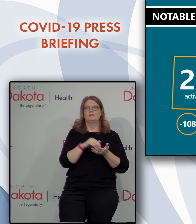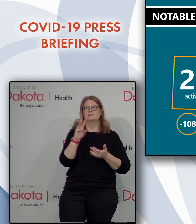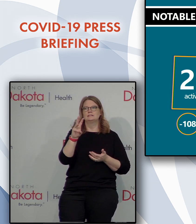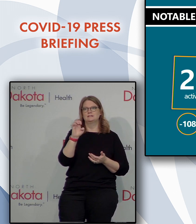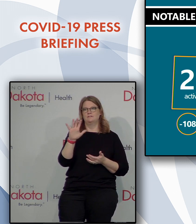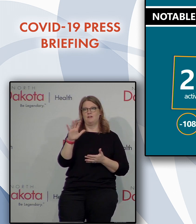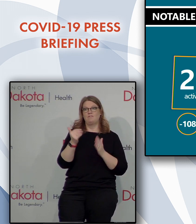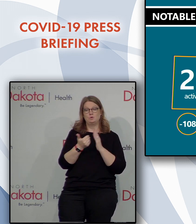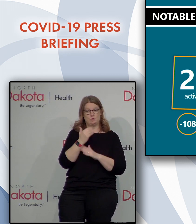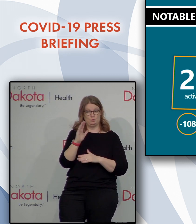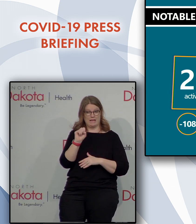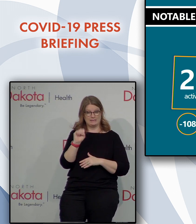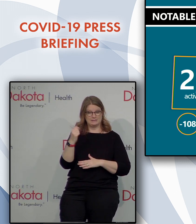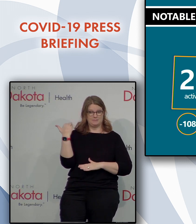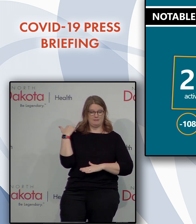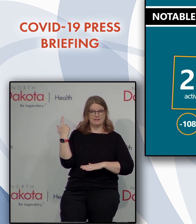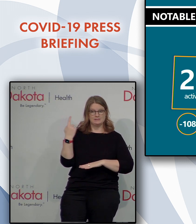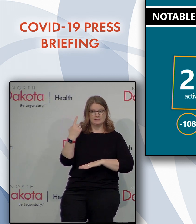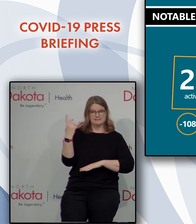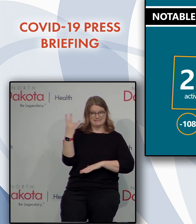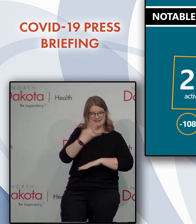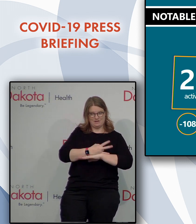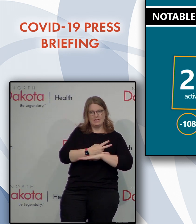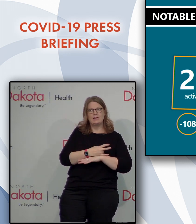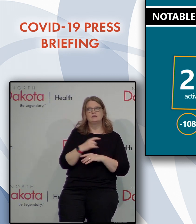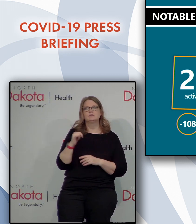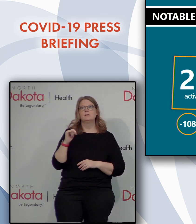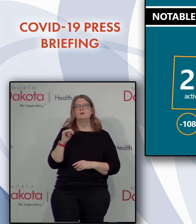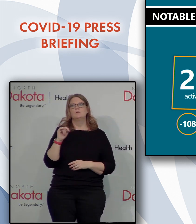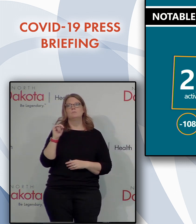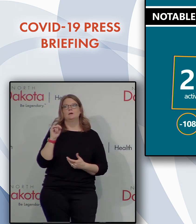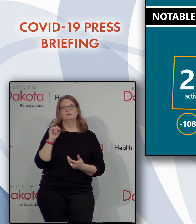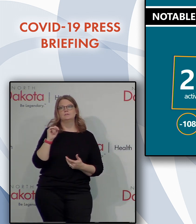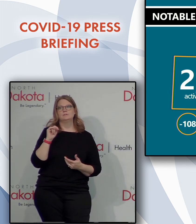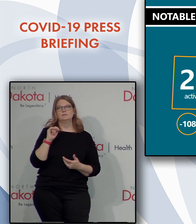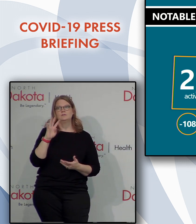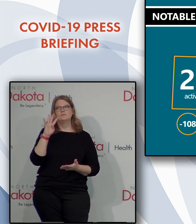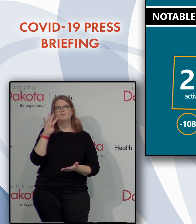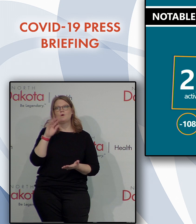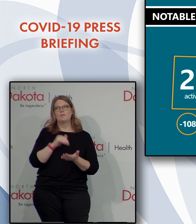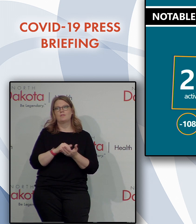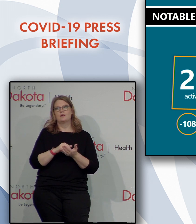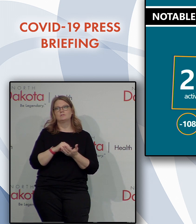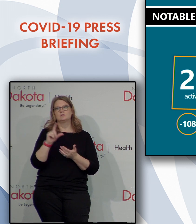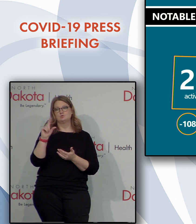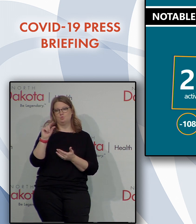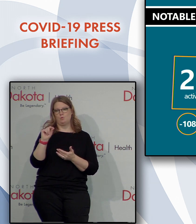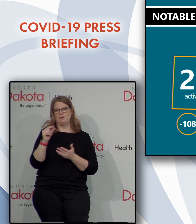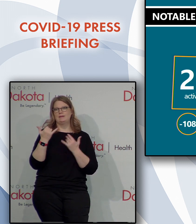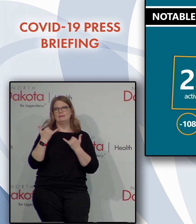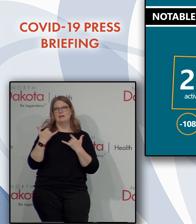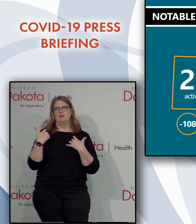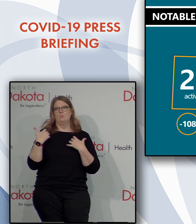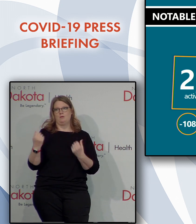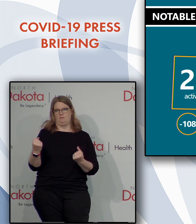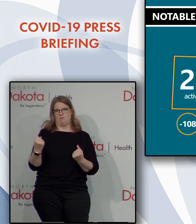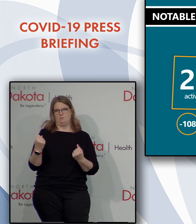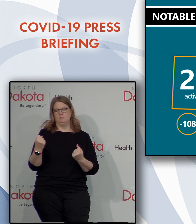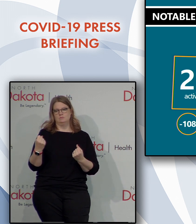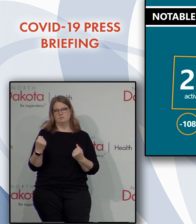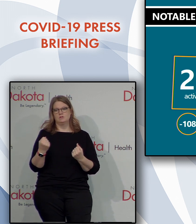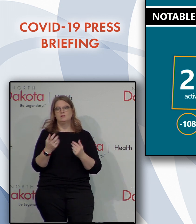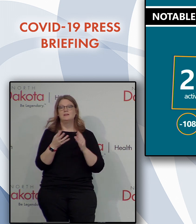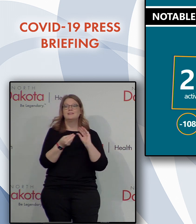2,605 new cases, but 4,020 newly recovered. And so that our active cases continue